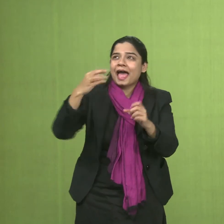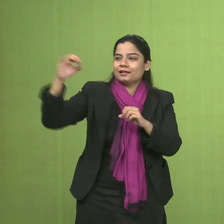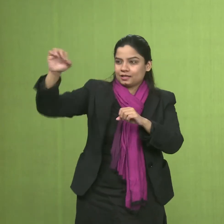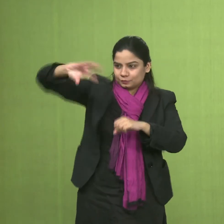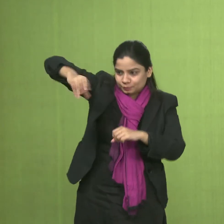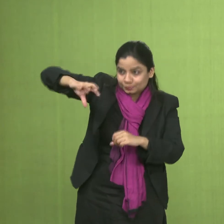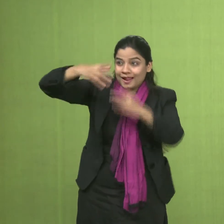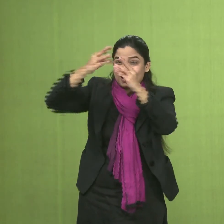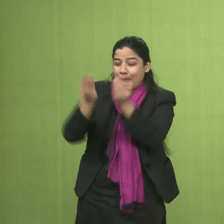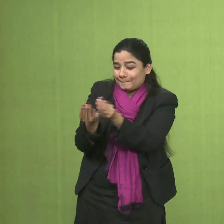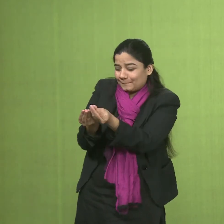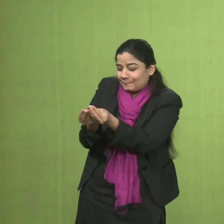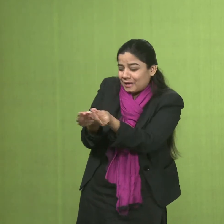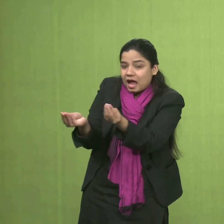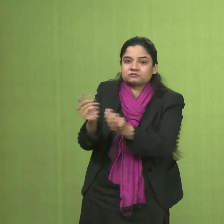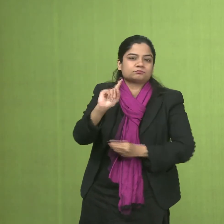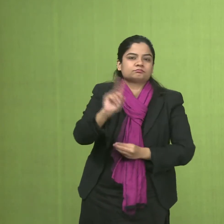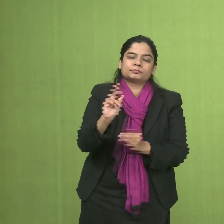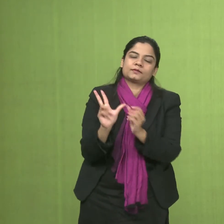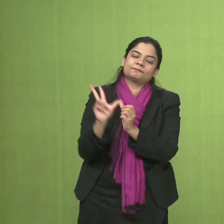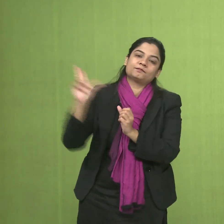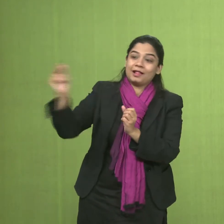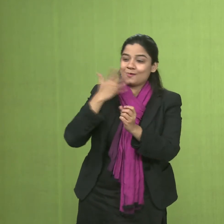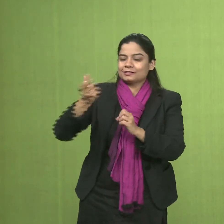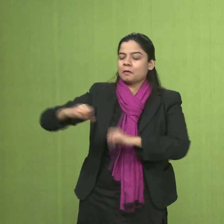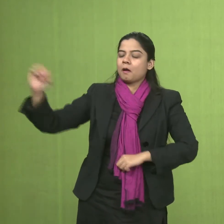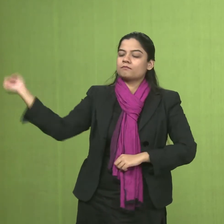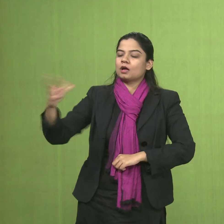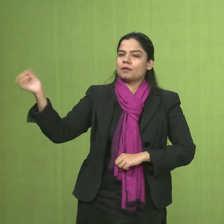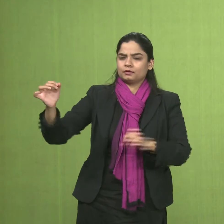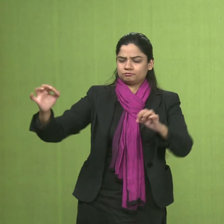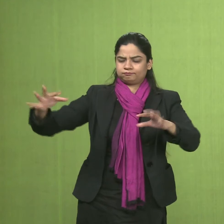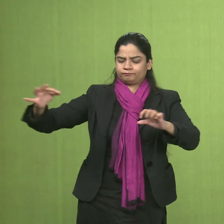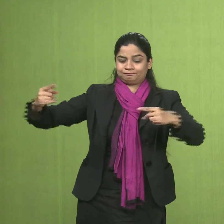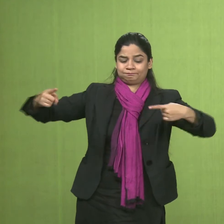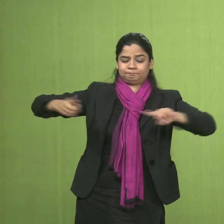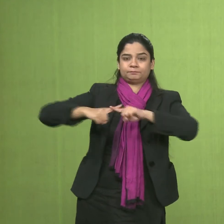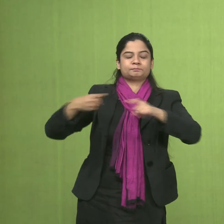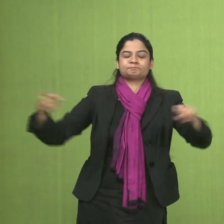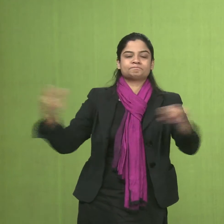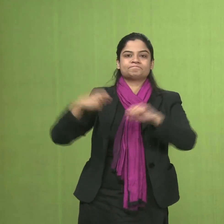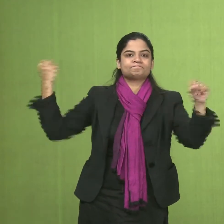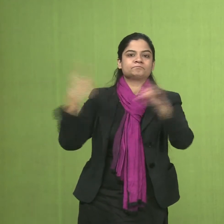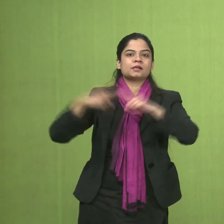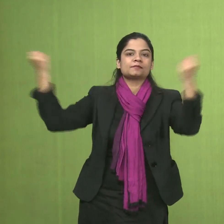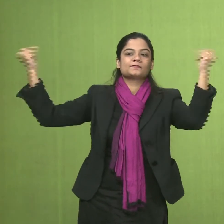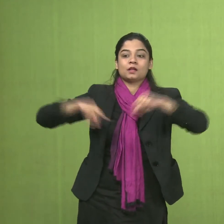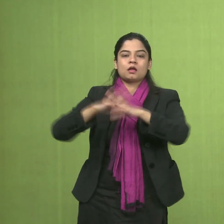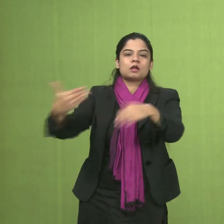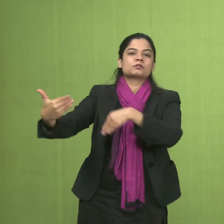Please keep all the switches, electrical items away from water. Little bit of water can cause a very big